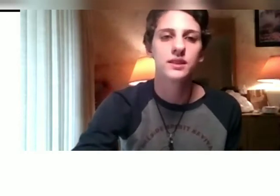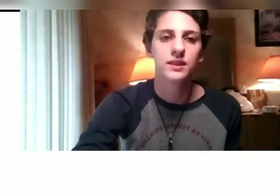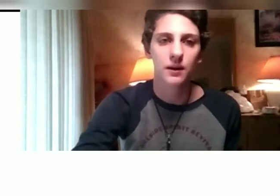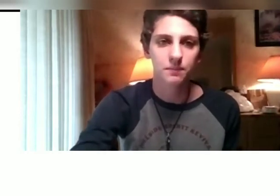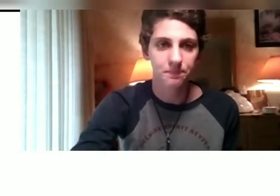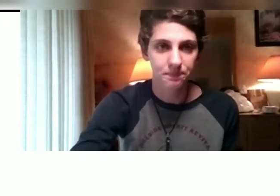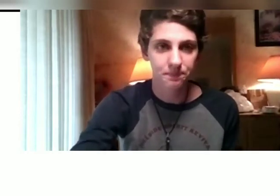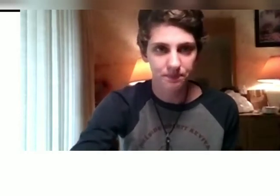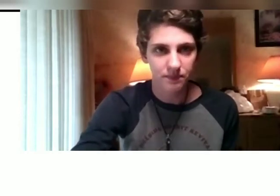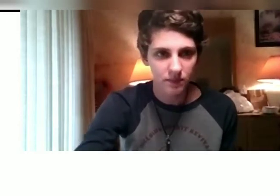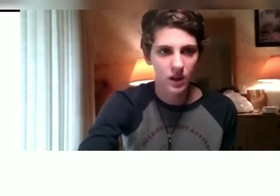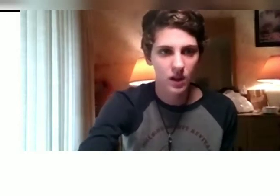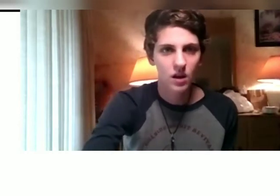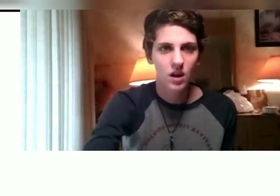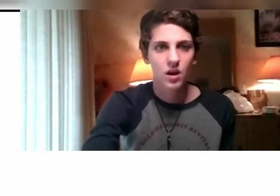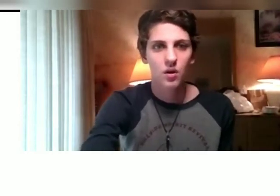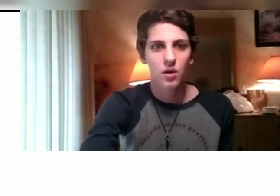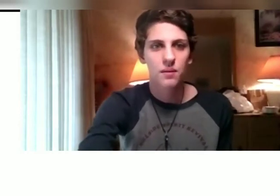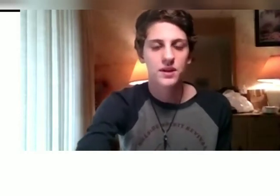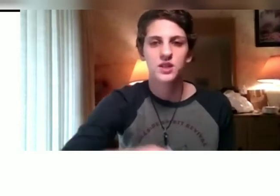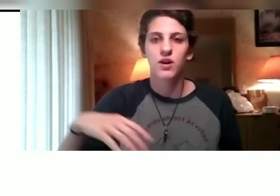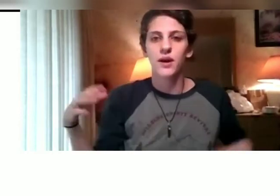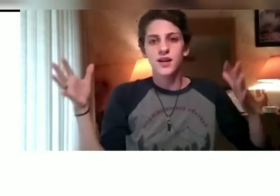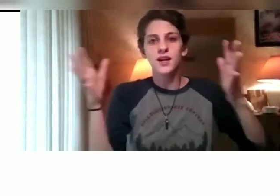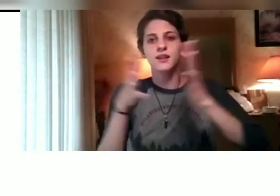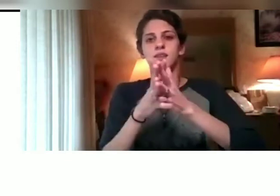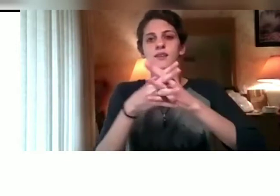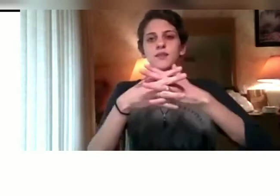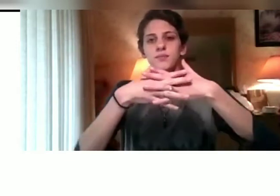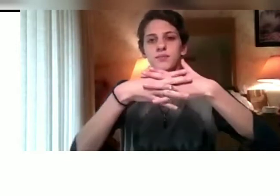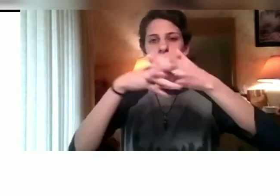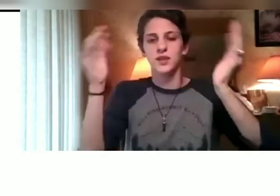So I'm going to teach you America.